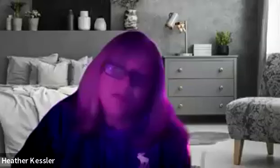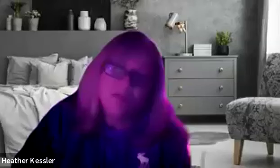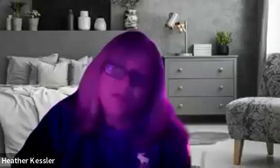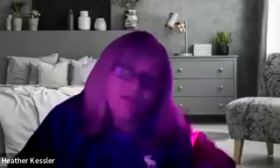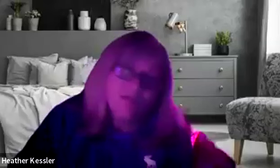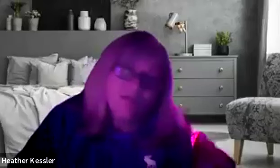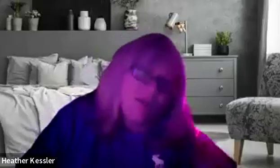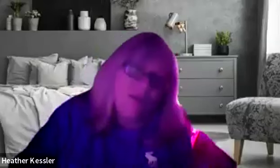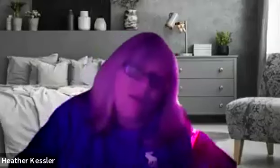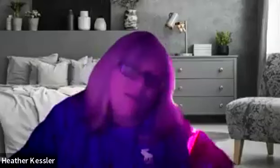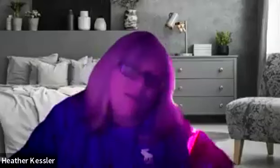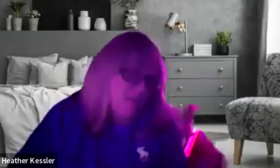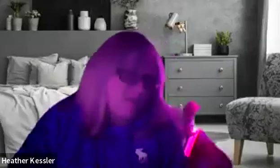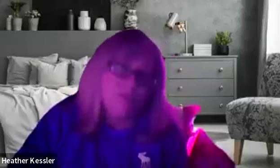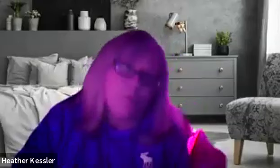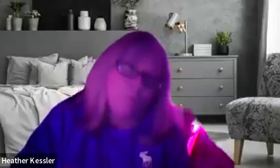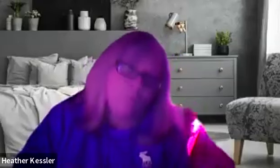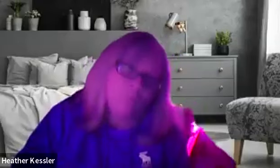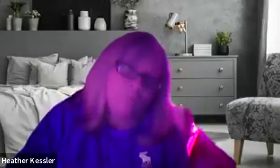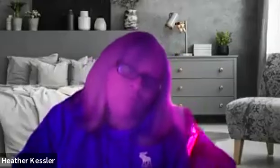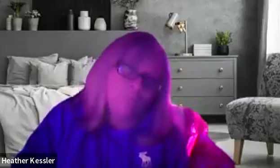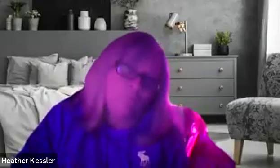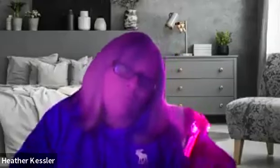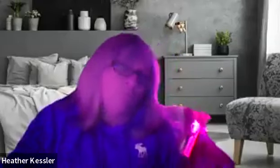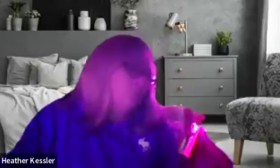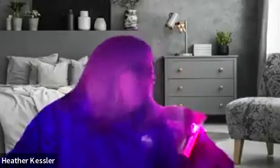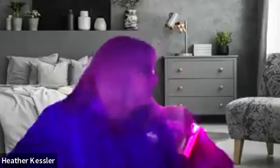DLC 788, Heather Kessler votes no.